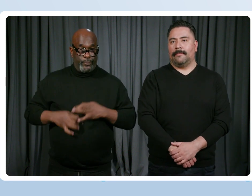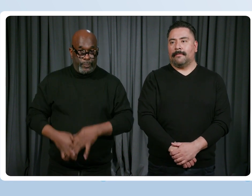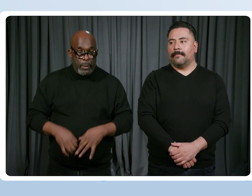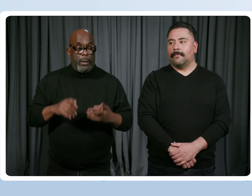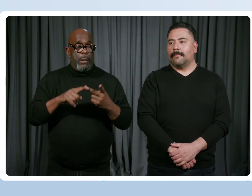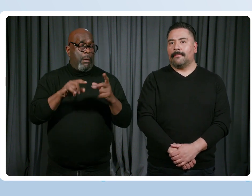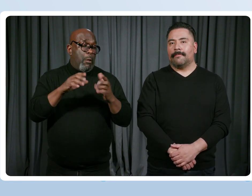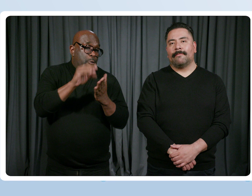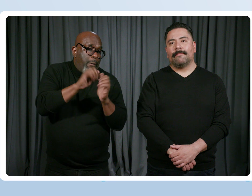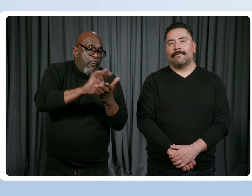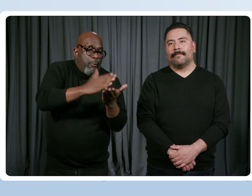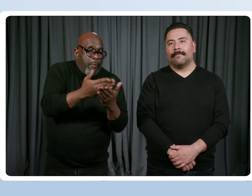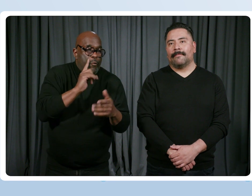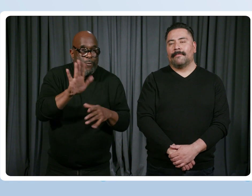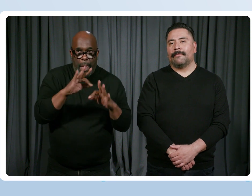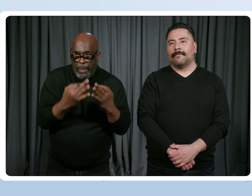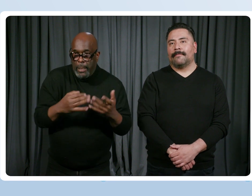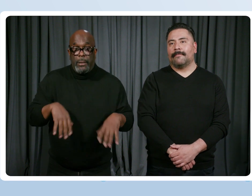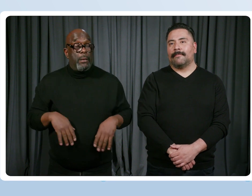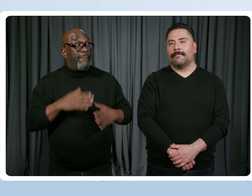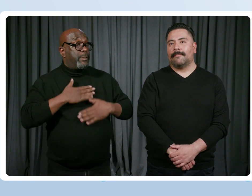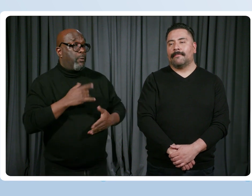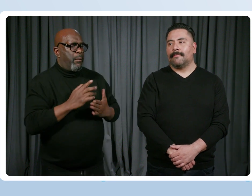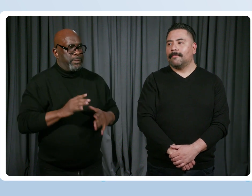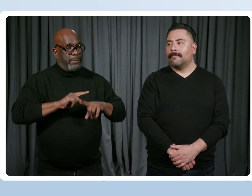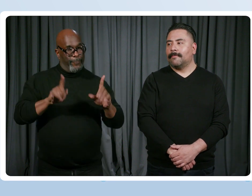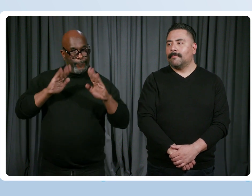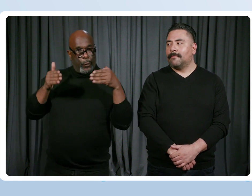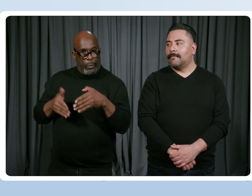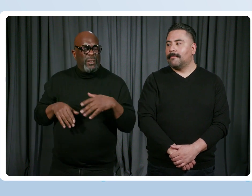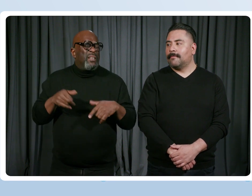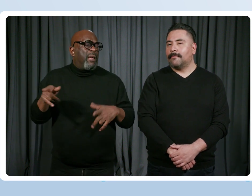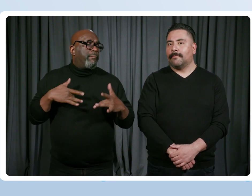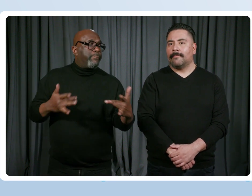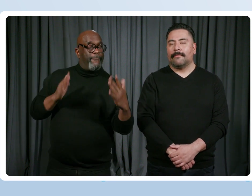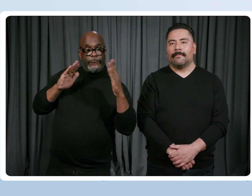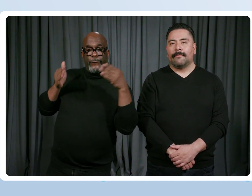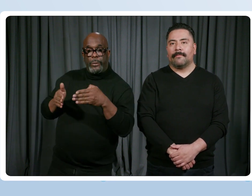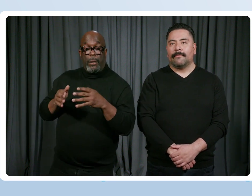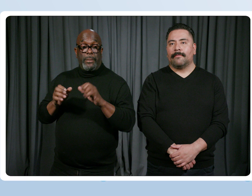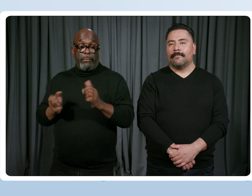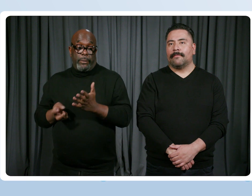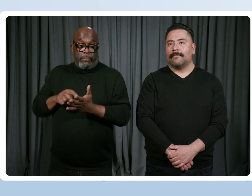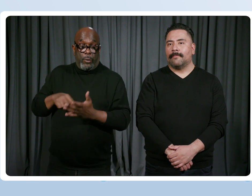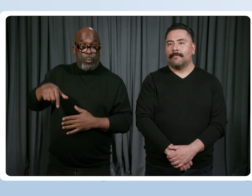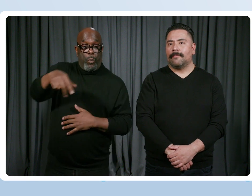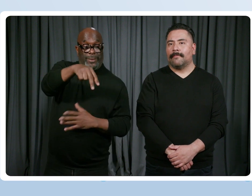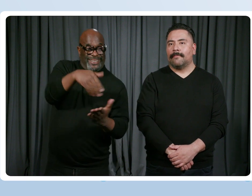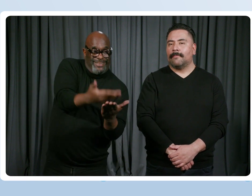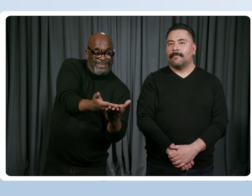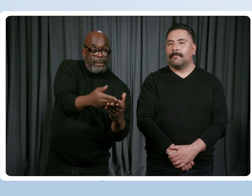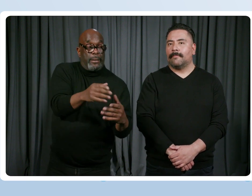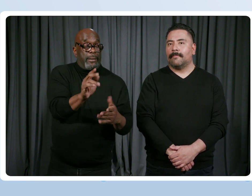cook something for your family, whereas a physical therapist may focus on a little bit more of being able to move into the kitchen or move into